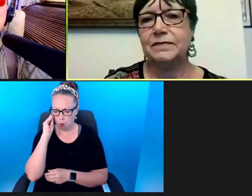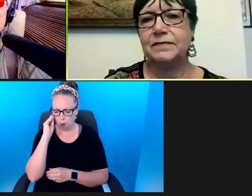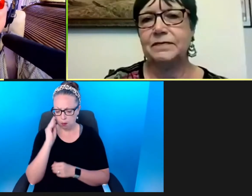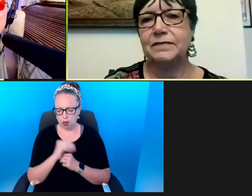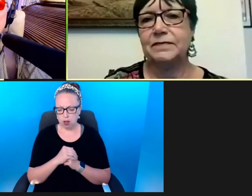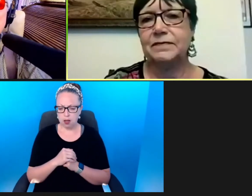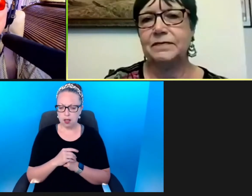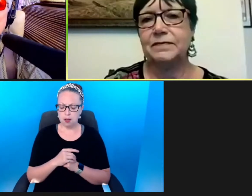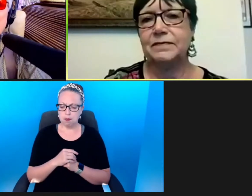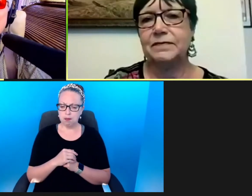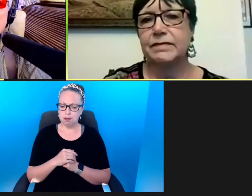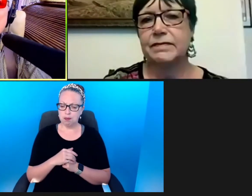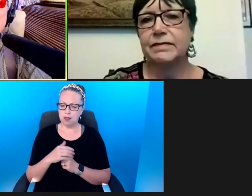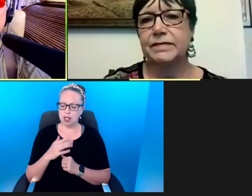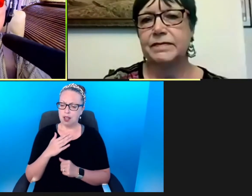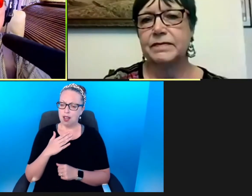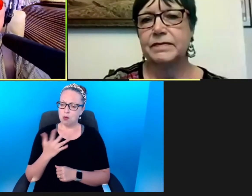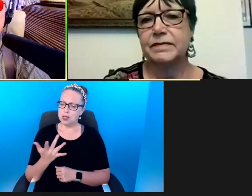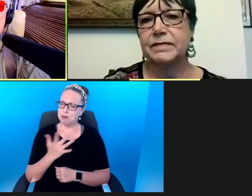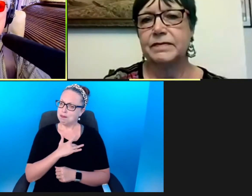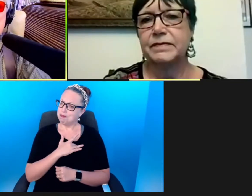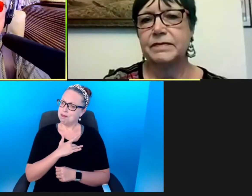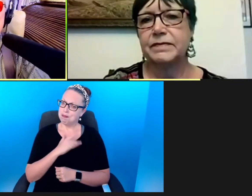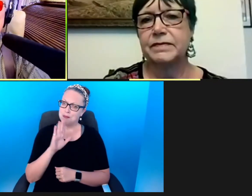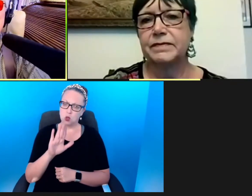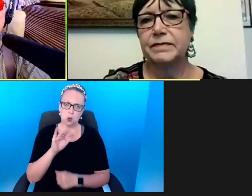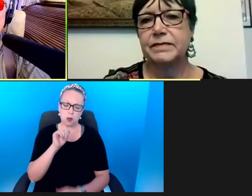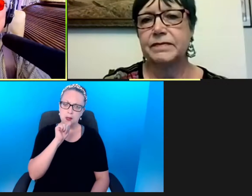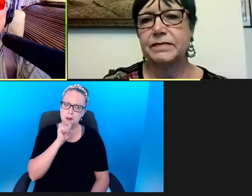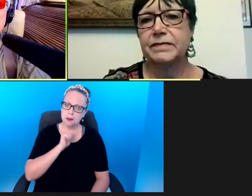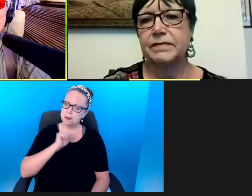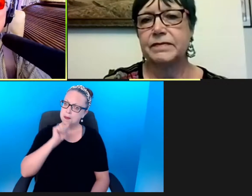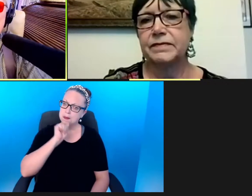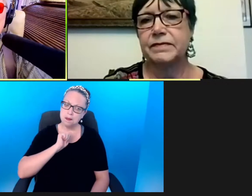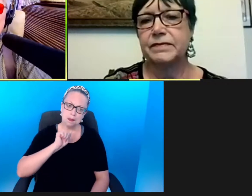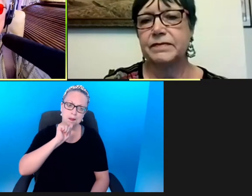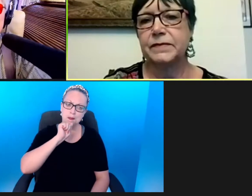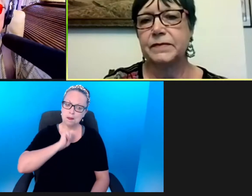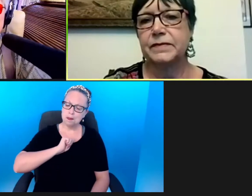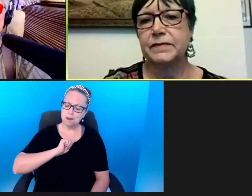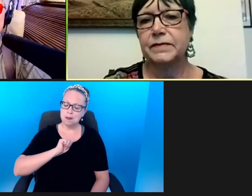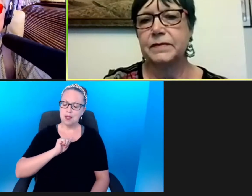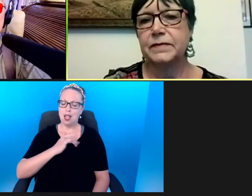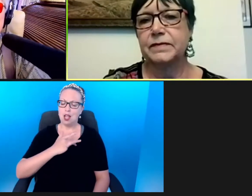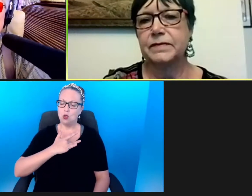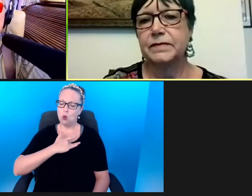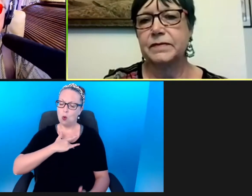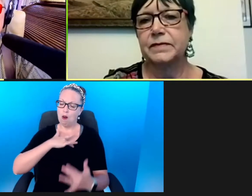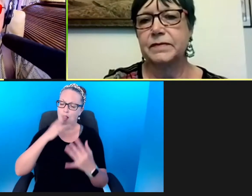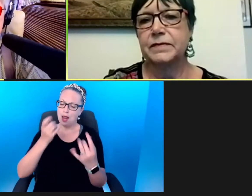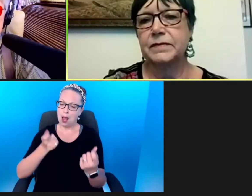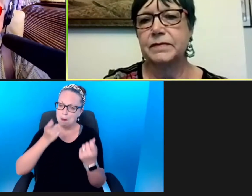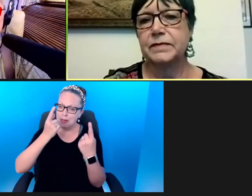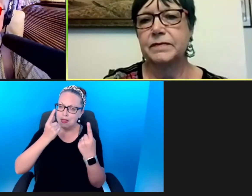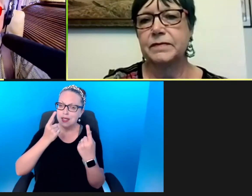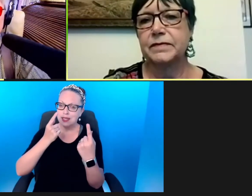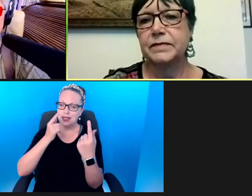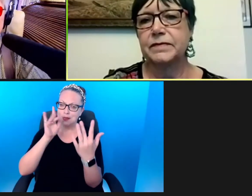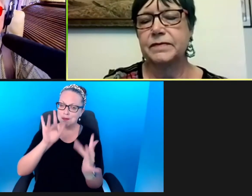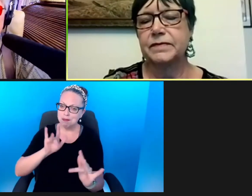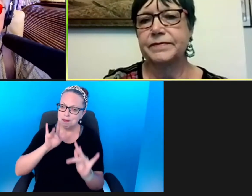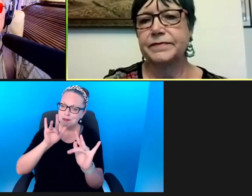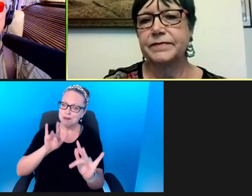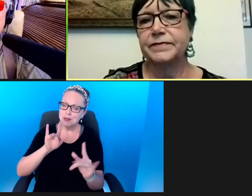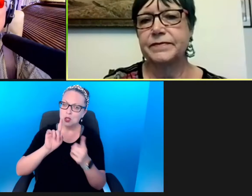I've been struck by your resilience and your empathy and your connectedness to